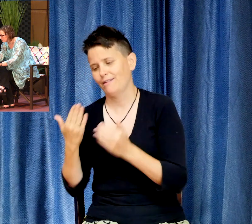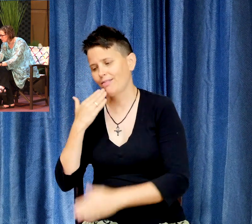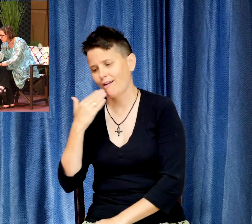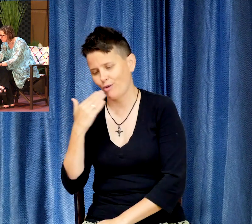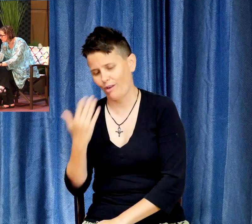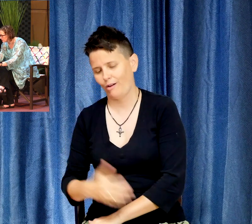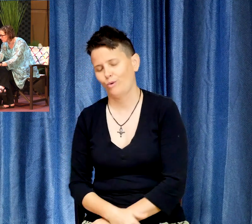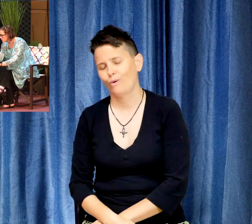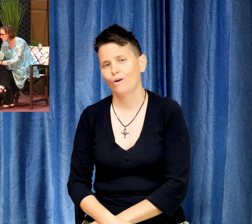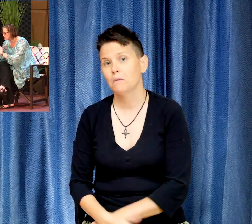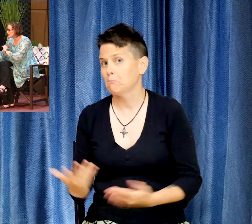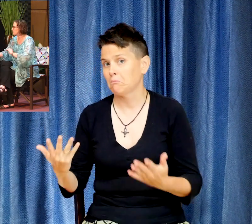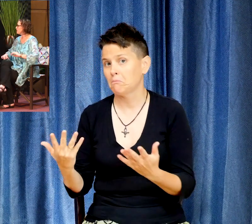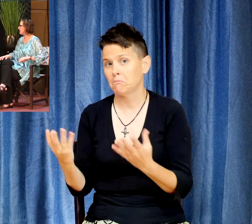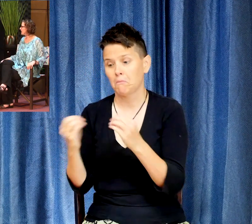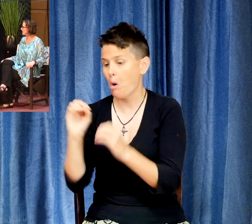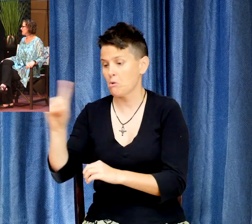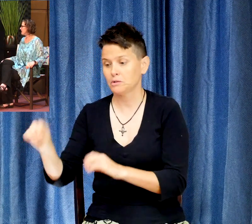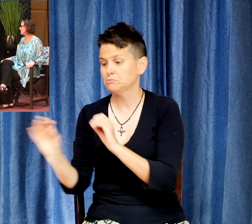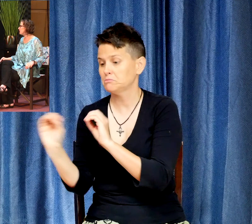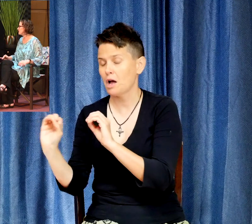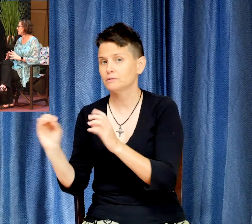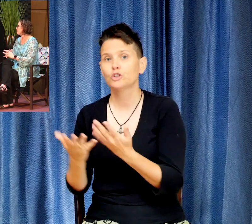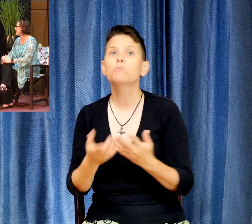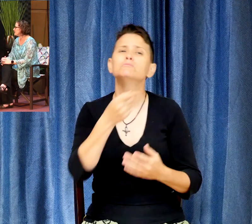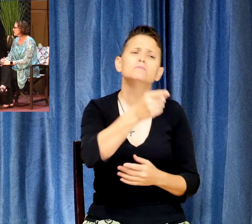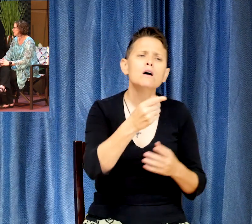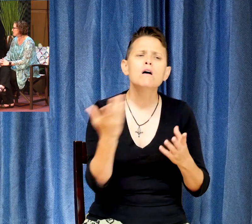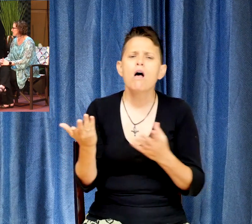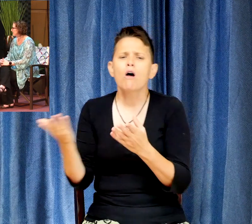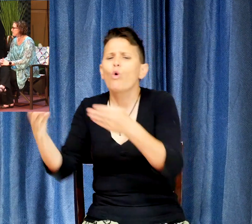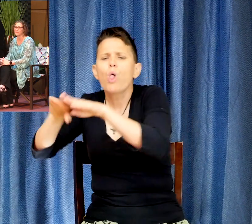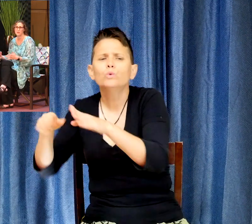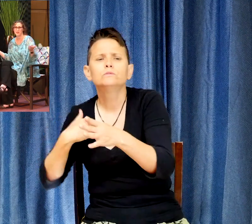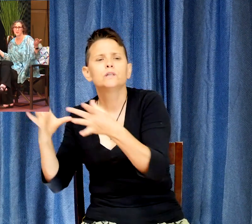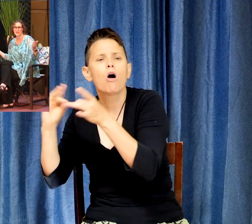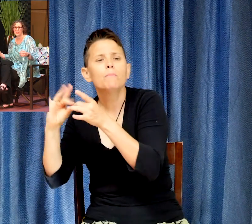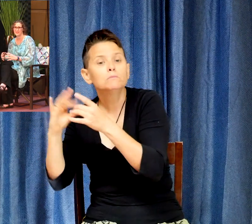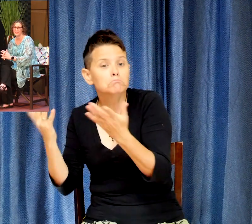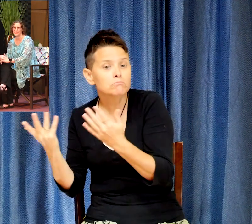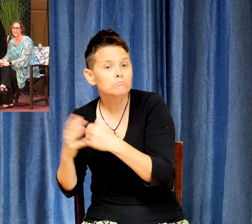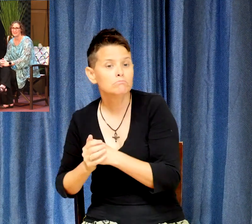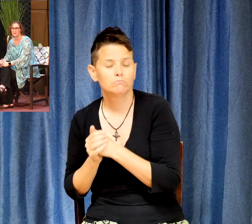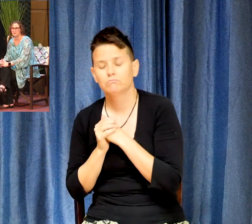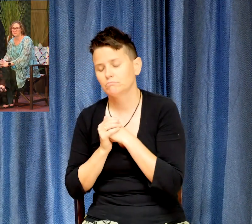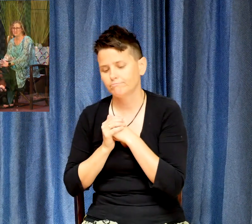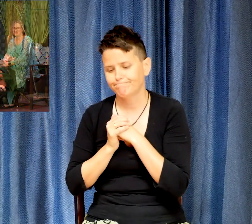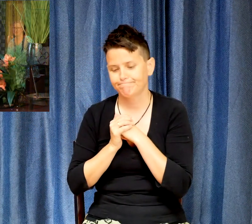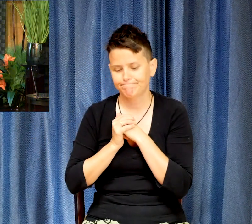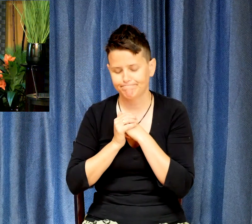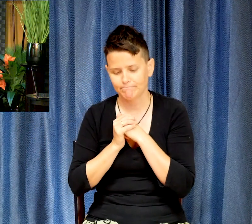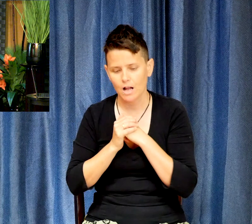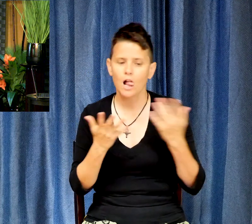I've got it. No, I don't have any more questions. So do you have any closing comments that you want to leave everybody with out there? Thank you.